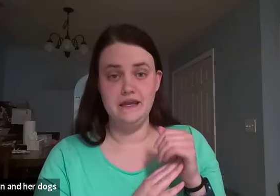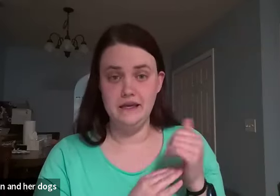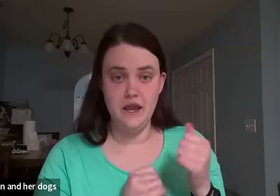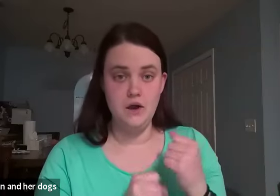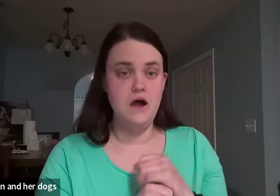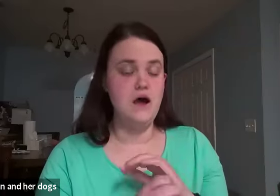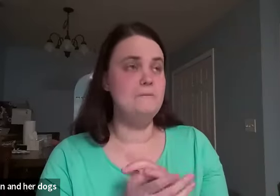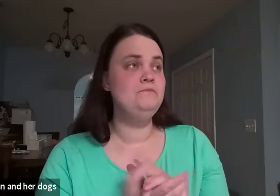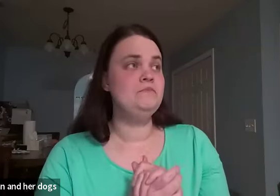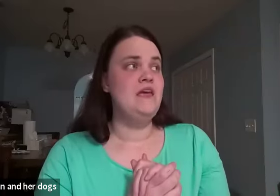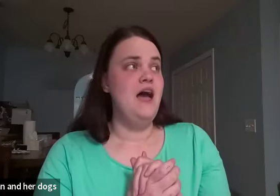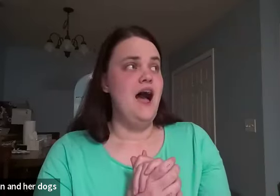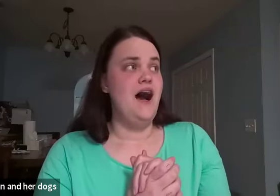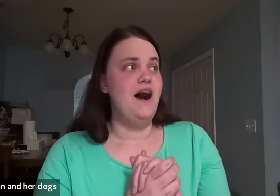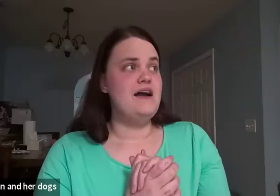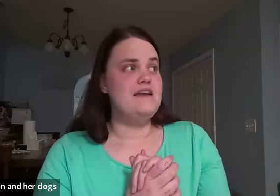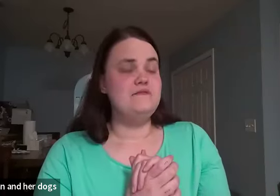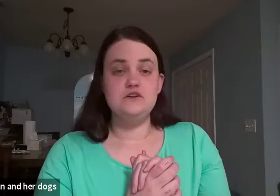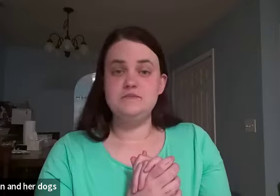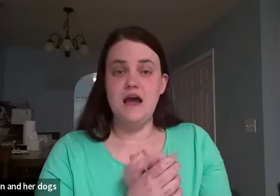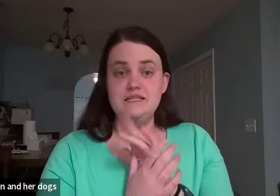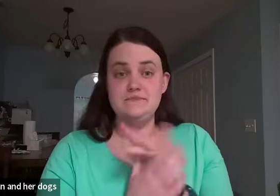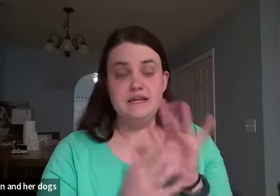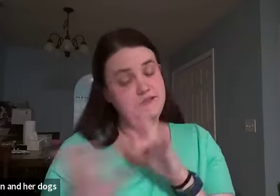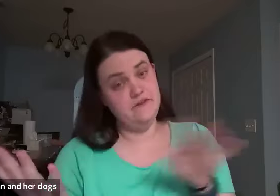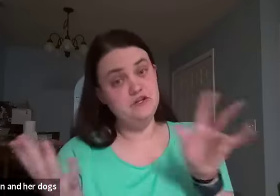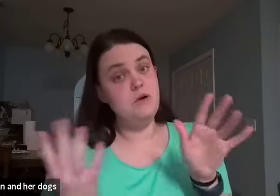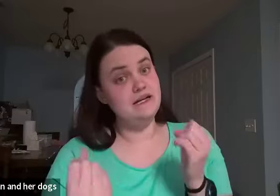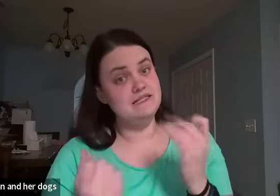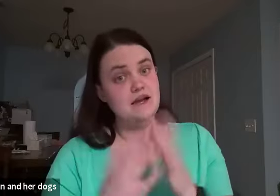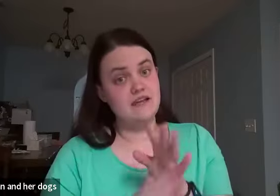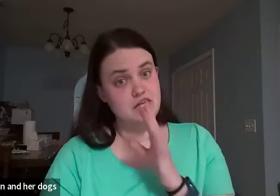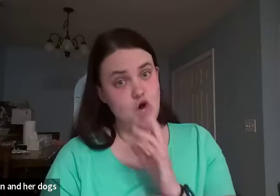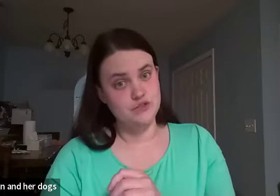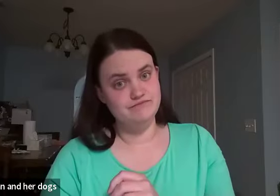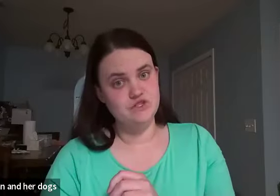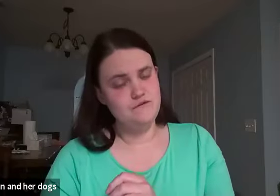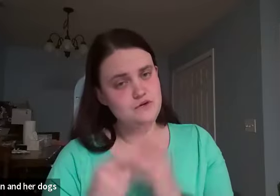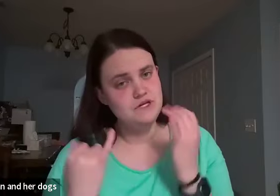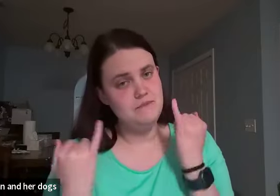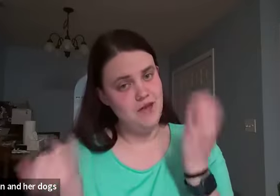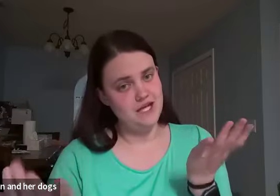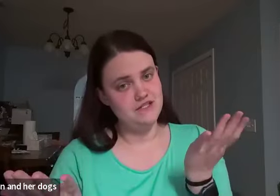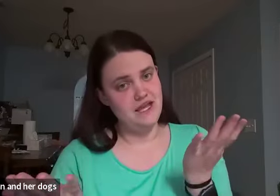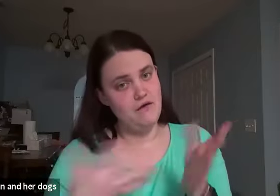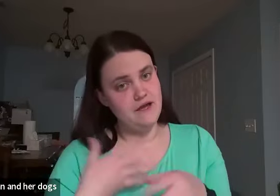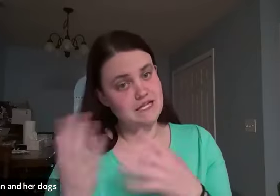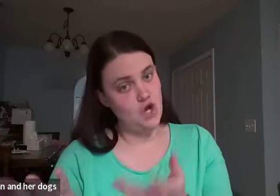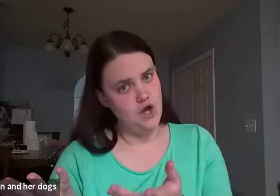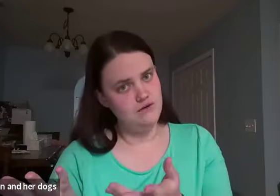decade now, I finger spell and I sign like I talk. So if you can imagine like how fast I talk,